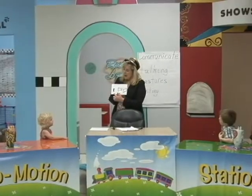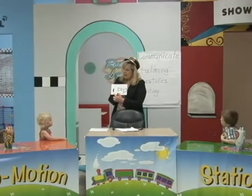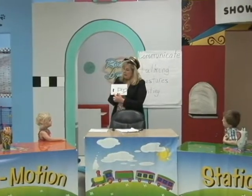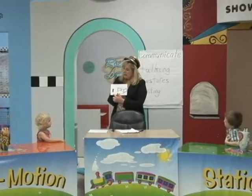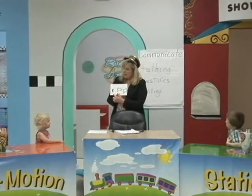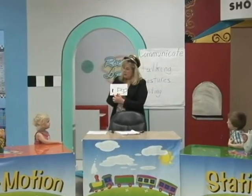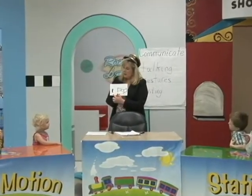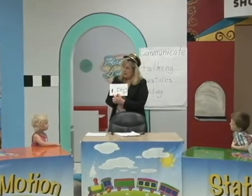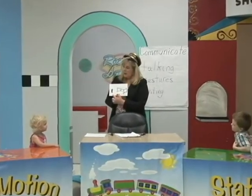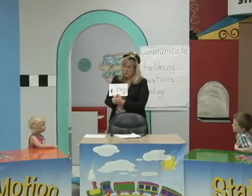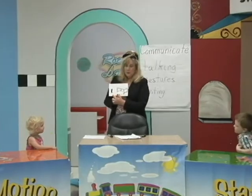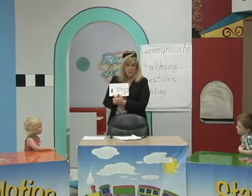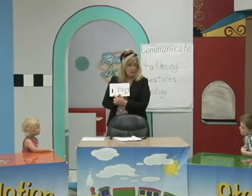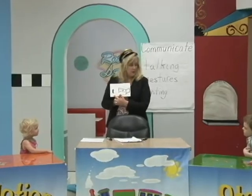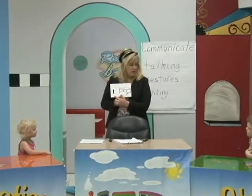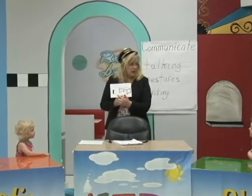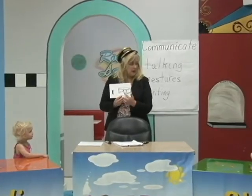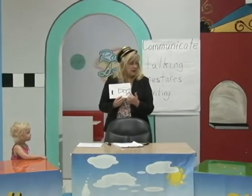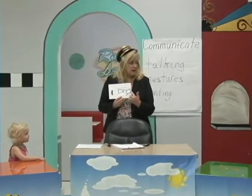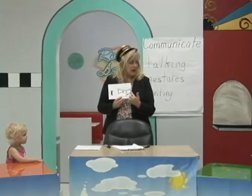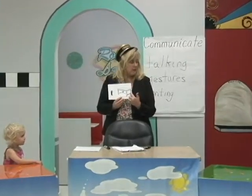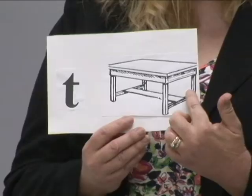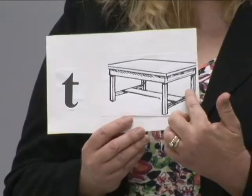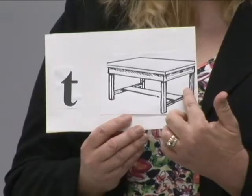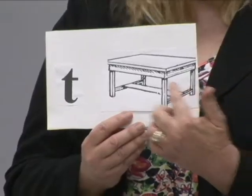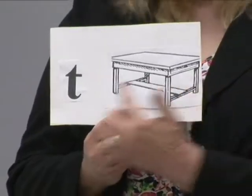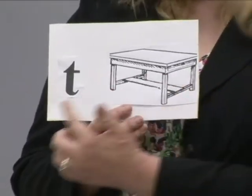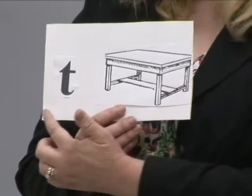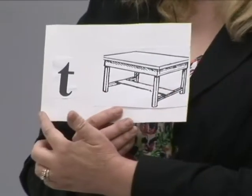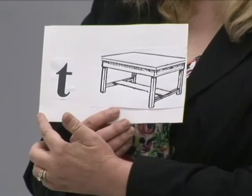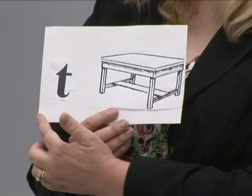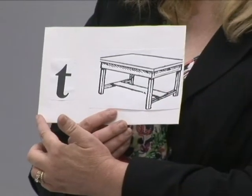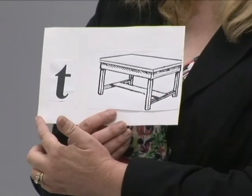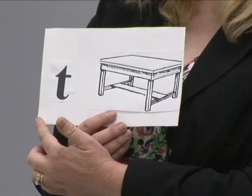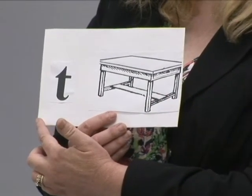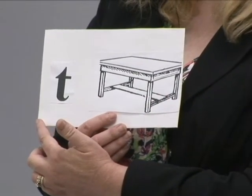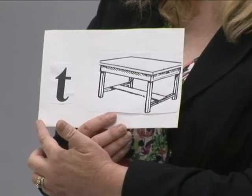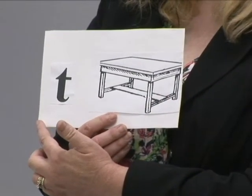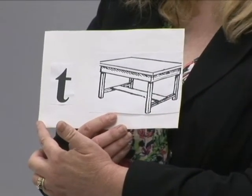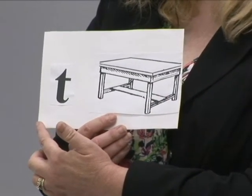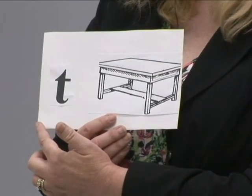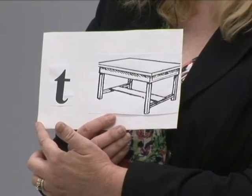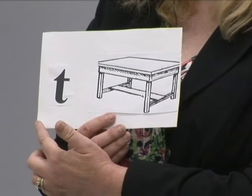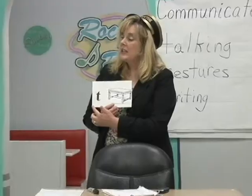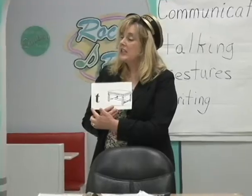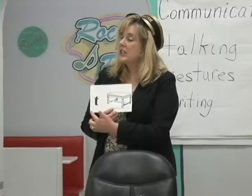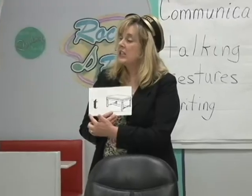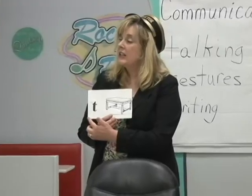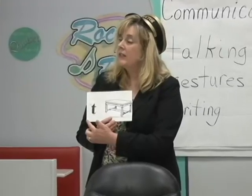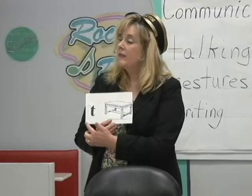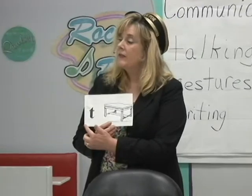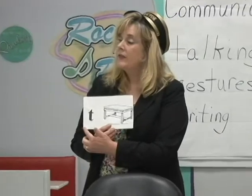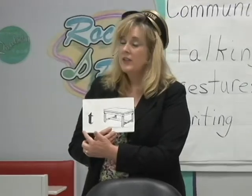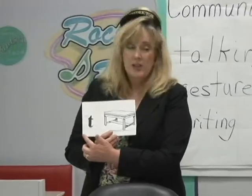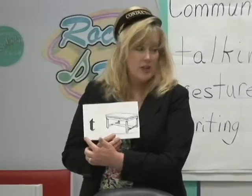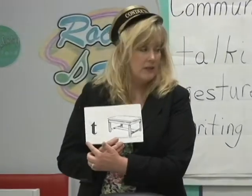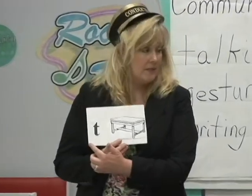And the key word to help us remember that is table. And the sound that it makes is t.